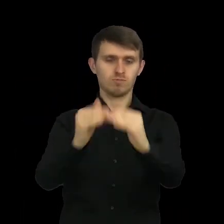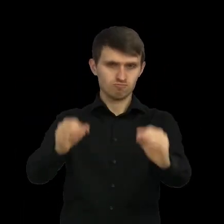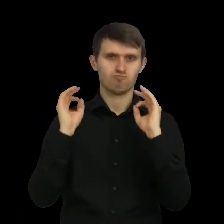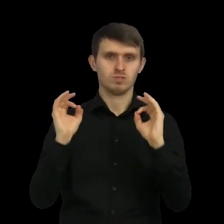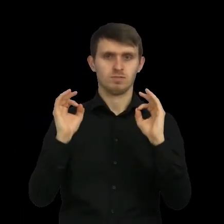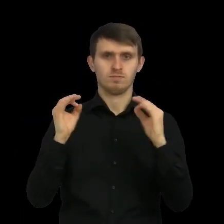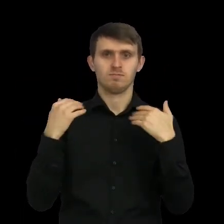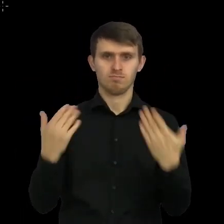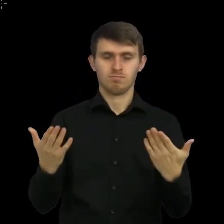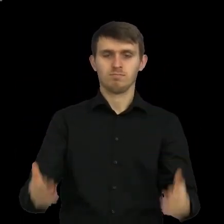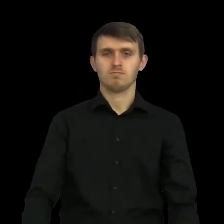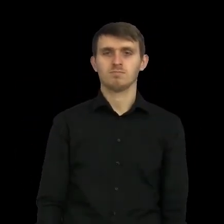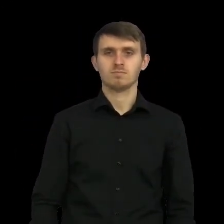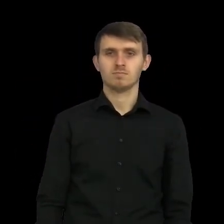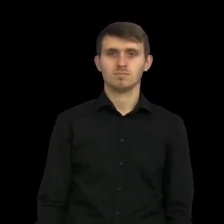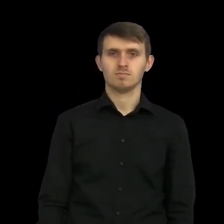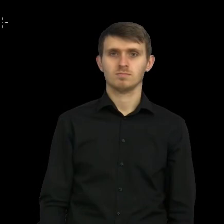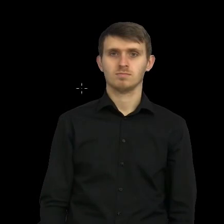54. So it all checks out.